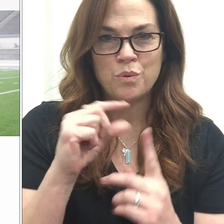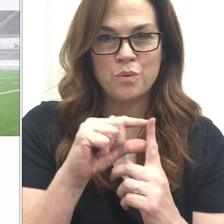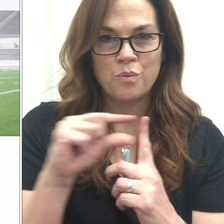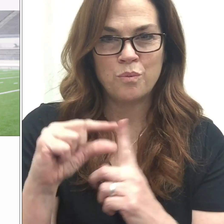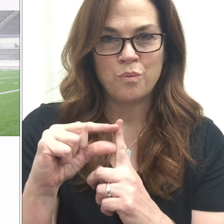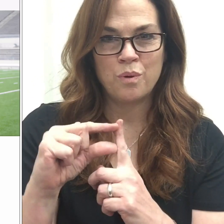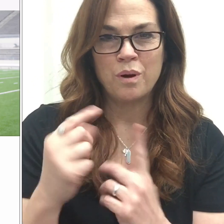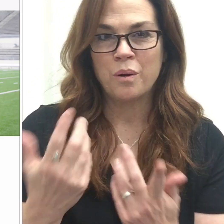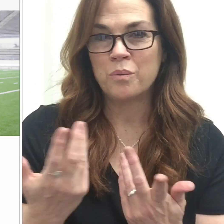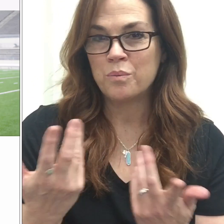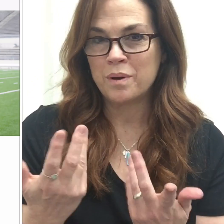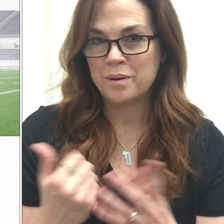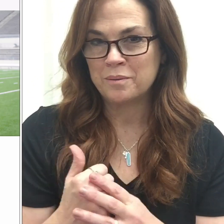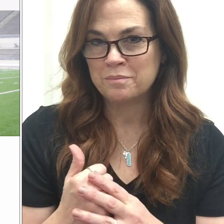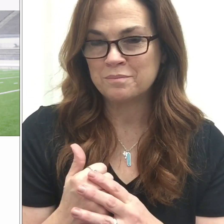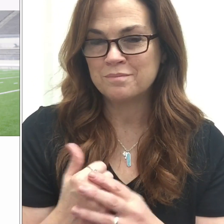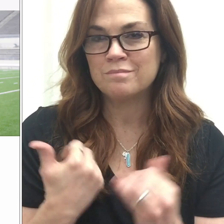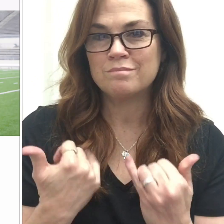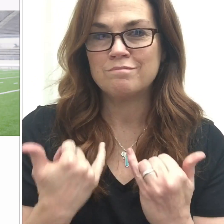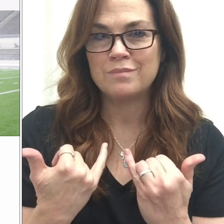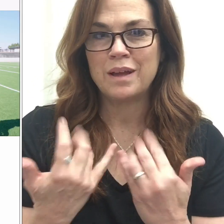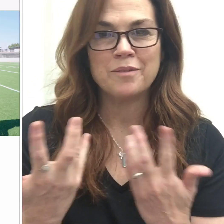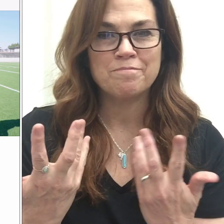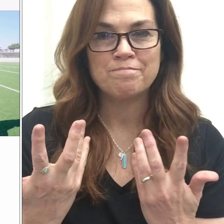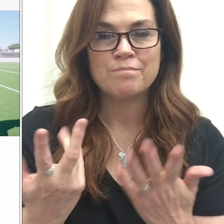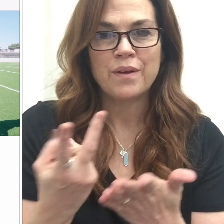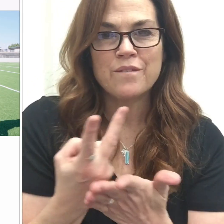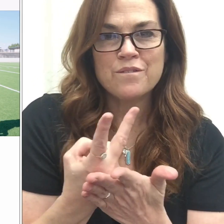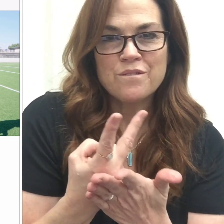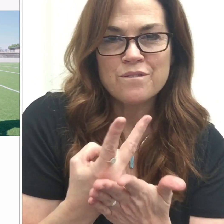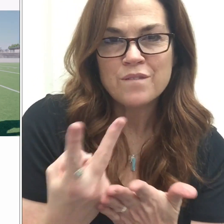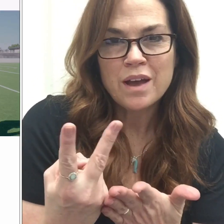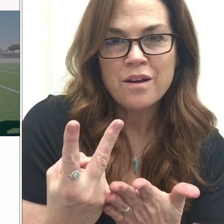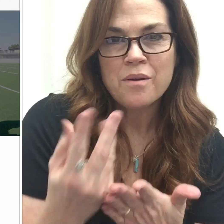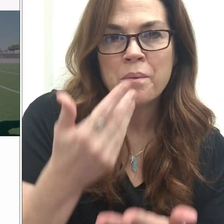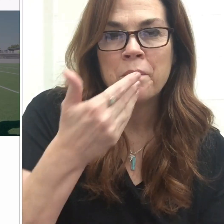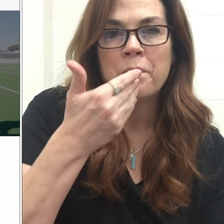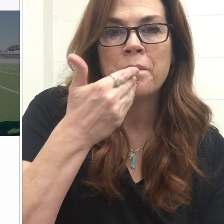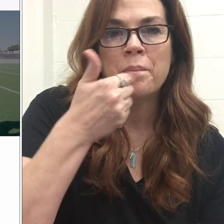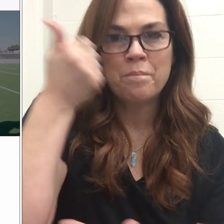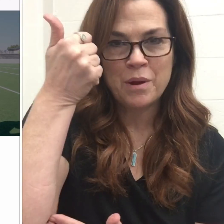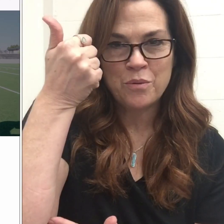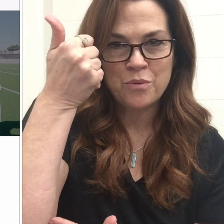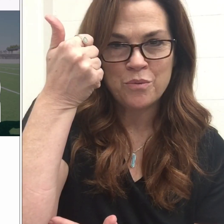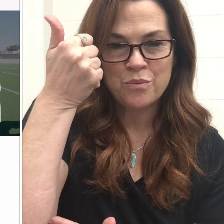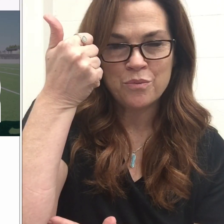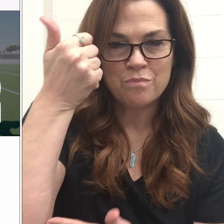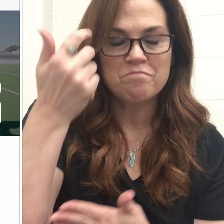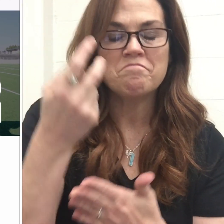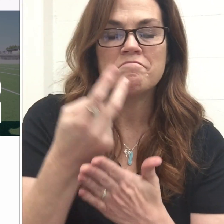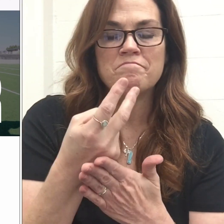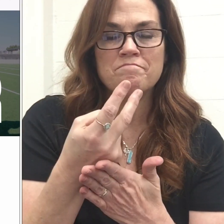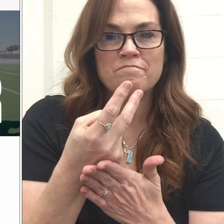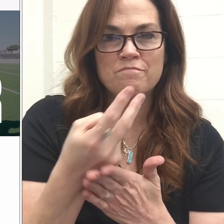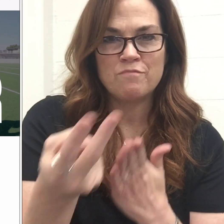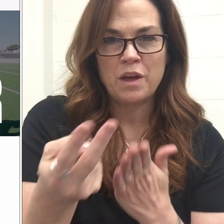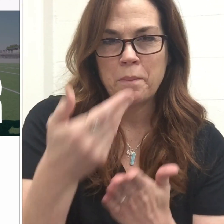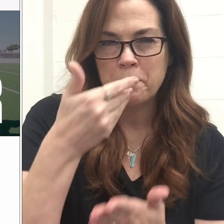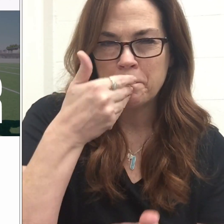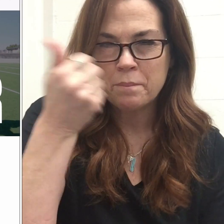All right, here we go. I got 2 words for you today. 2 words, here they are. Fail better.